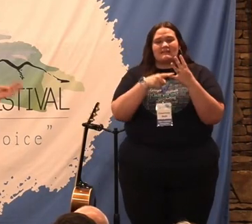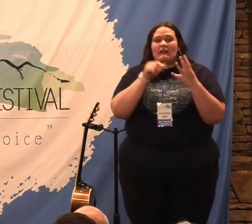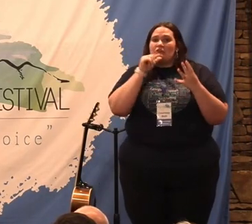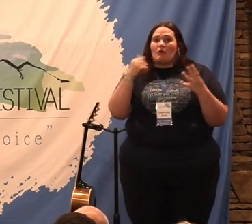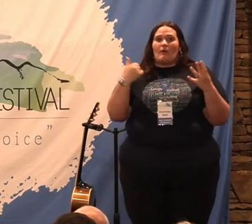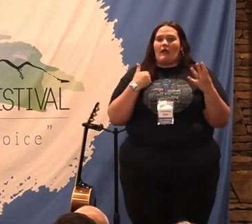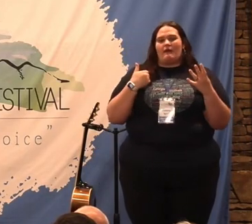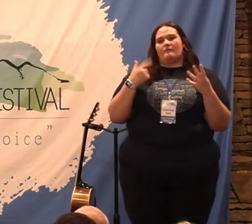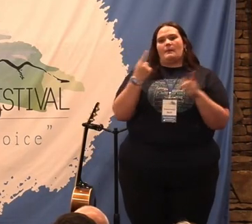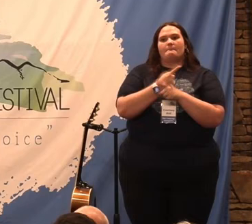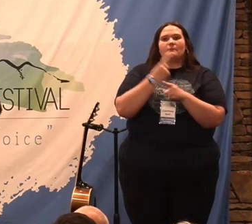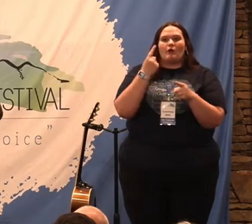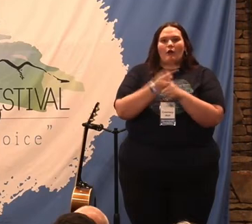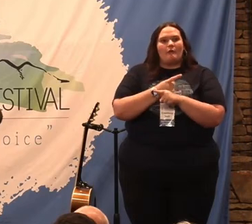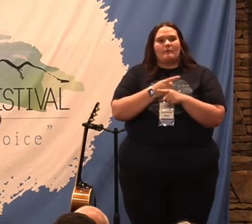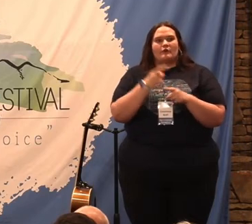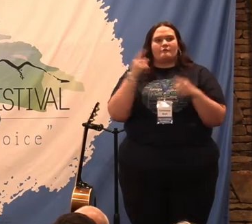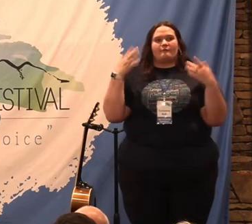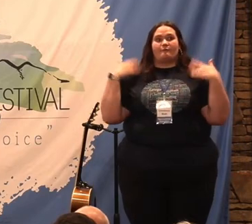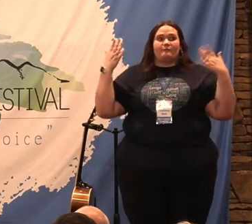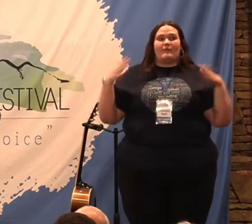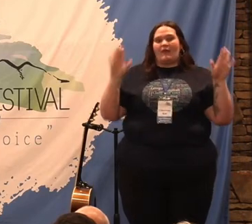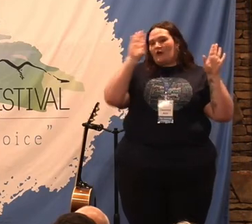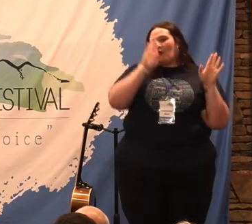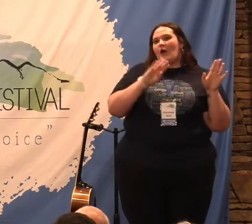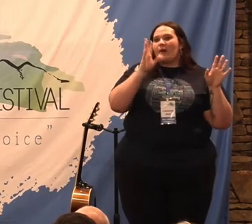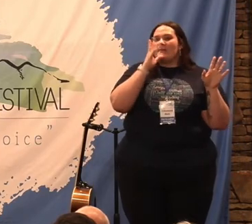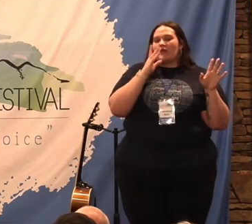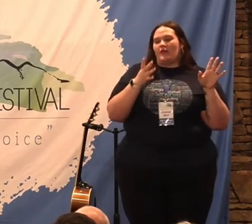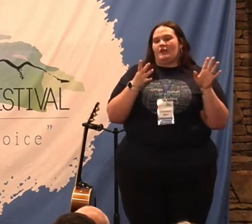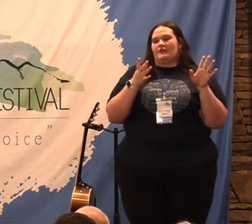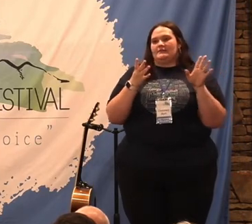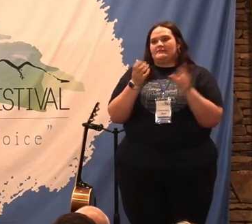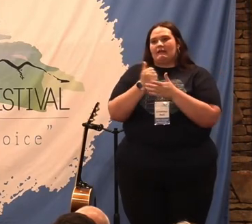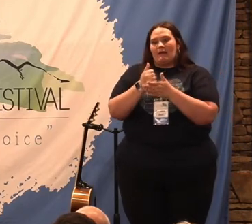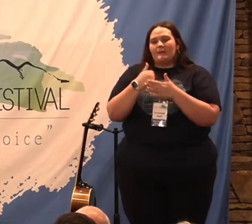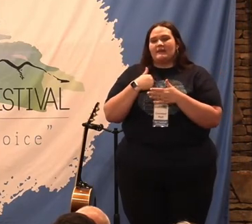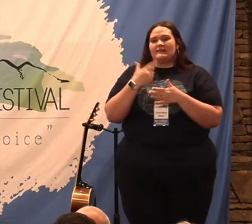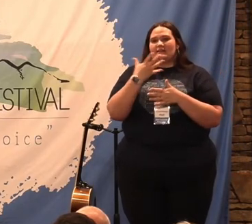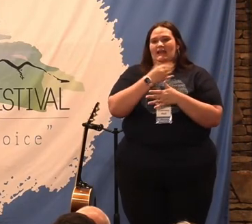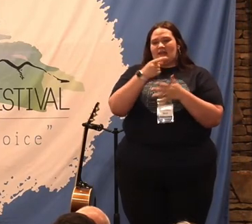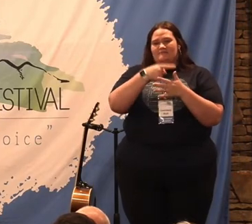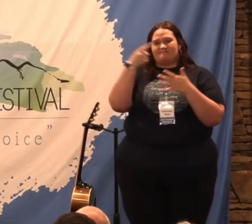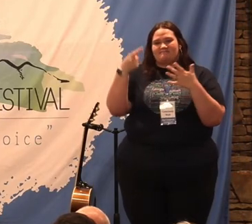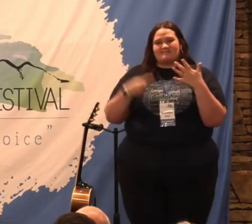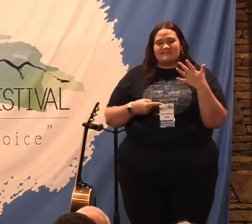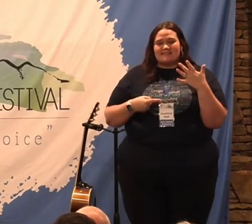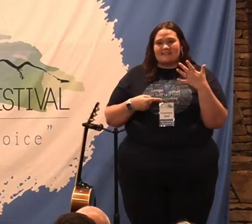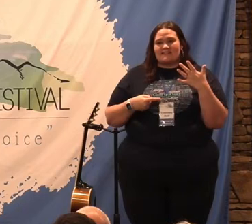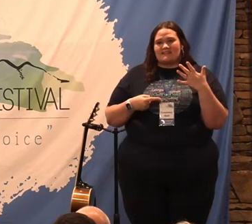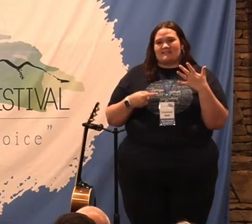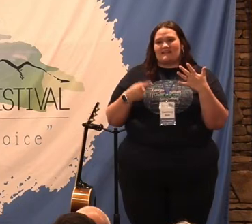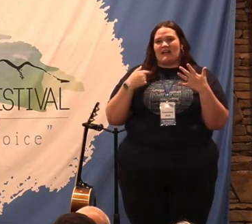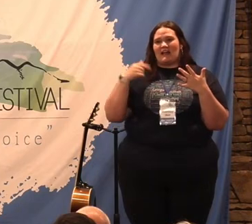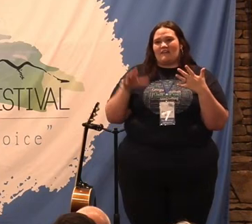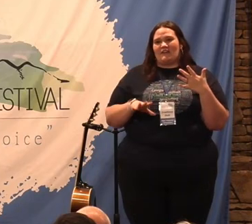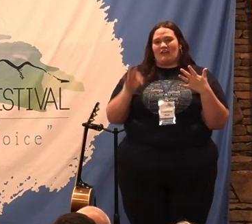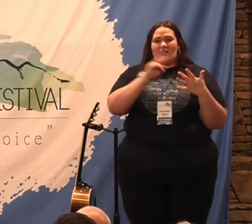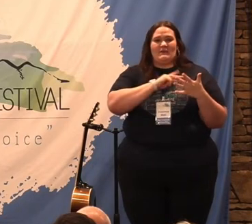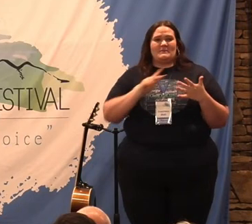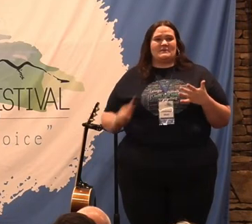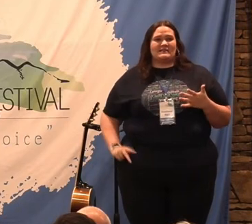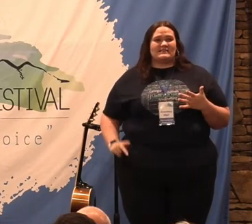godmother to put the package all together. And E, I just found out that the prince got his second